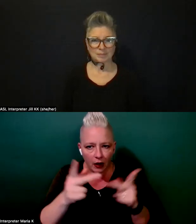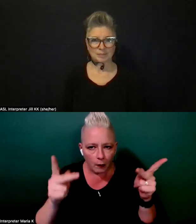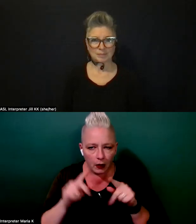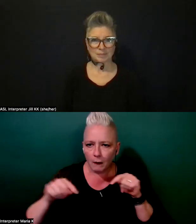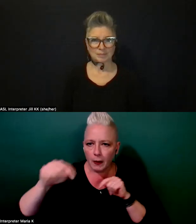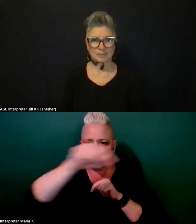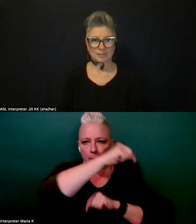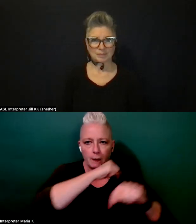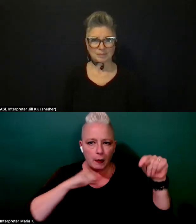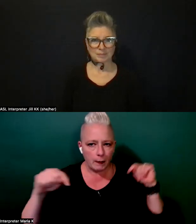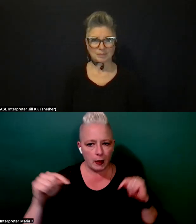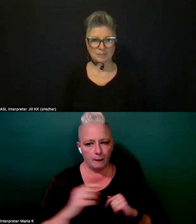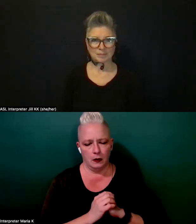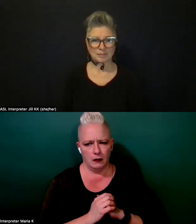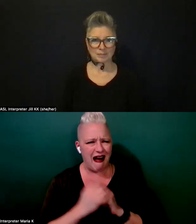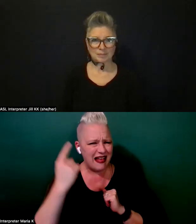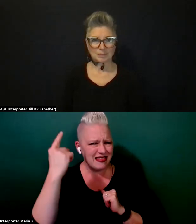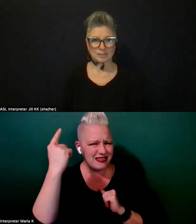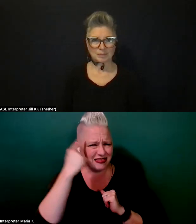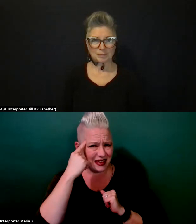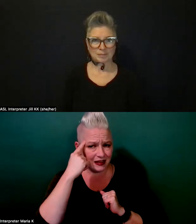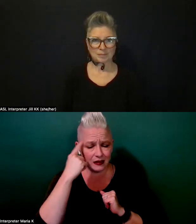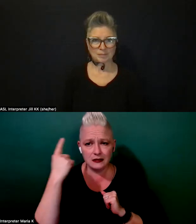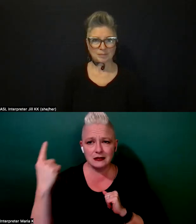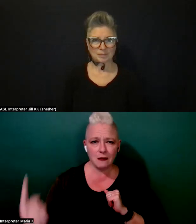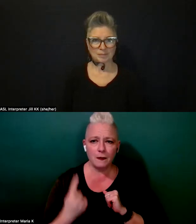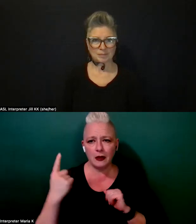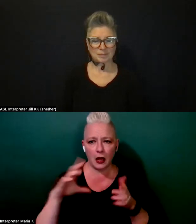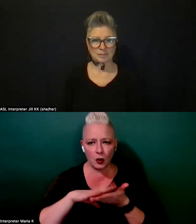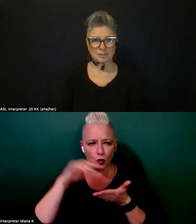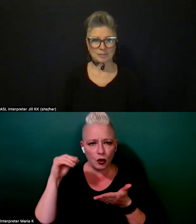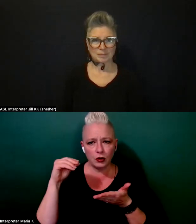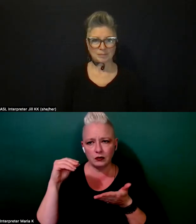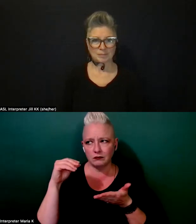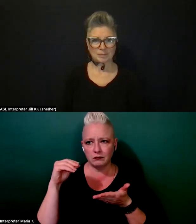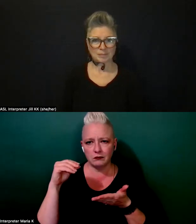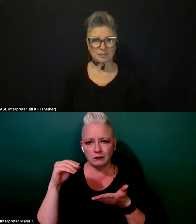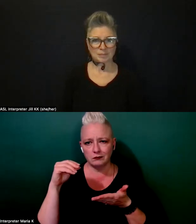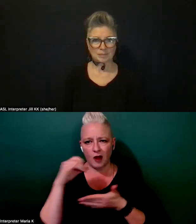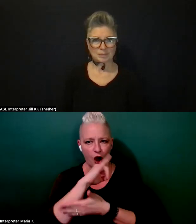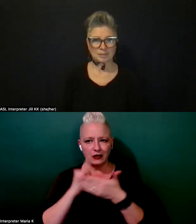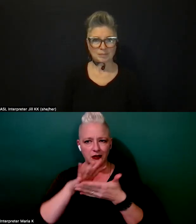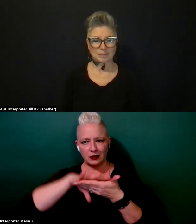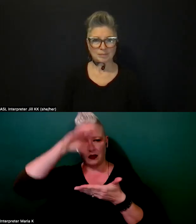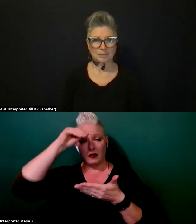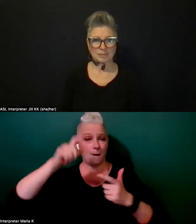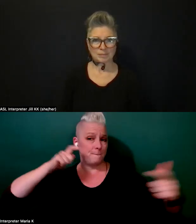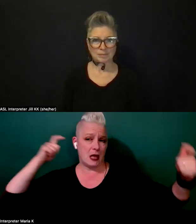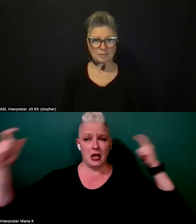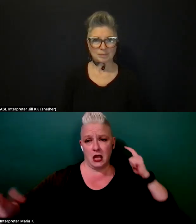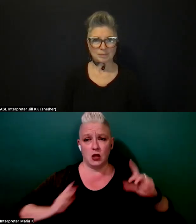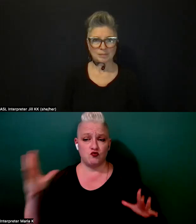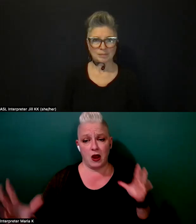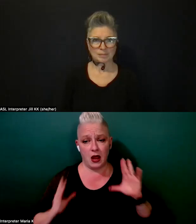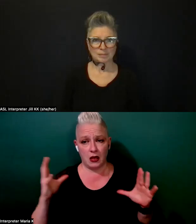But so yeah, I mean, there's actually I think something artistically to learn there too, is that it even though it's so big and so grand, it can